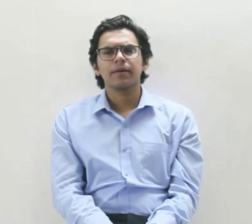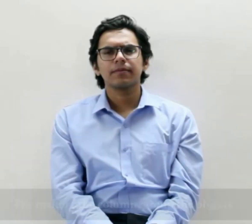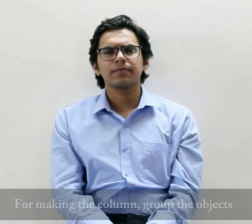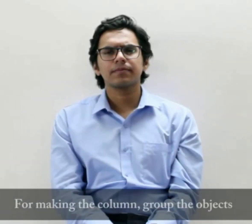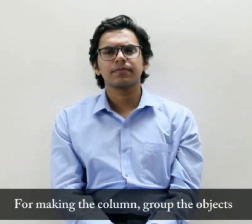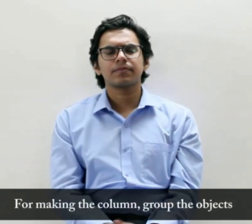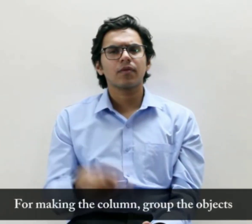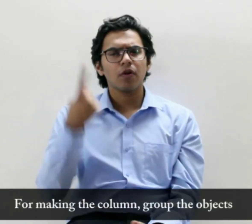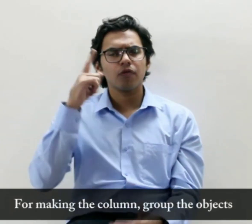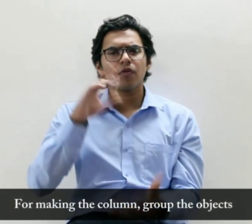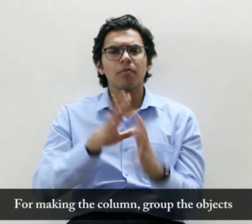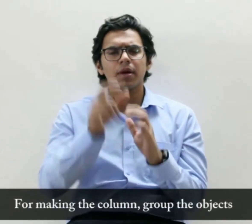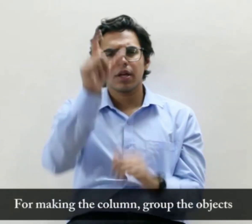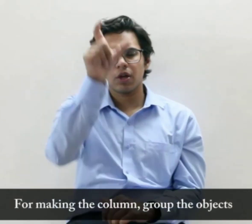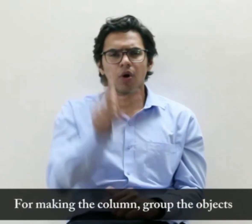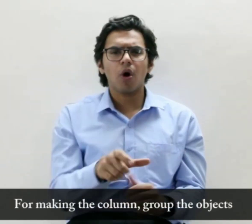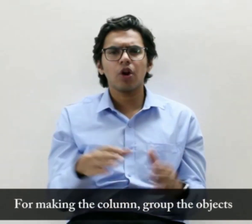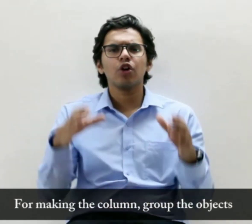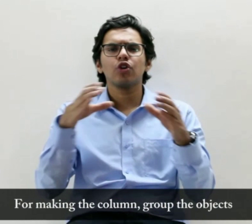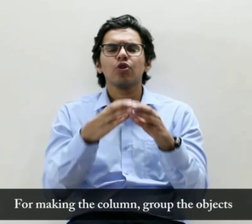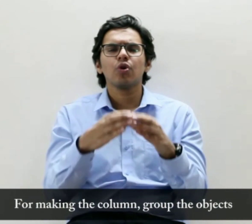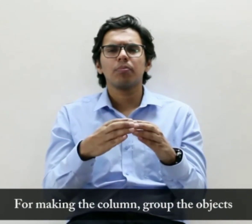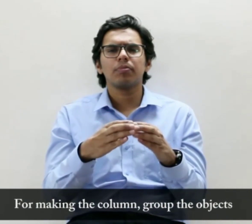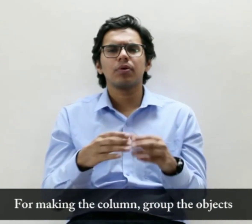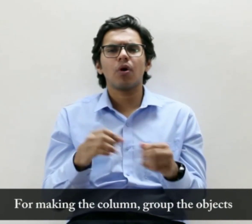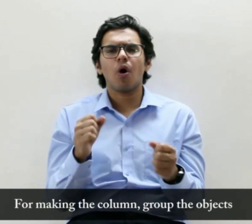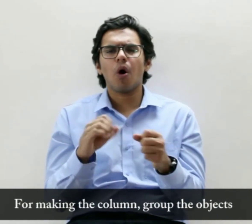For making the column, group the objects.